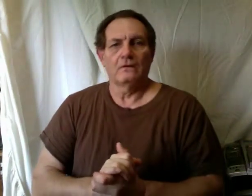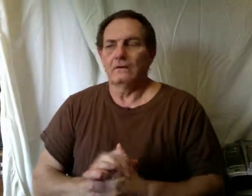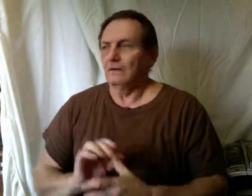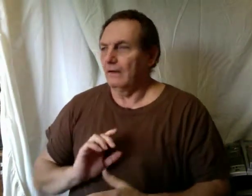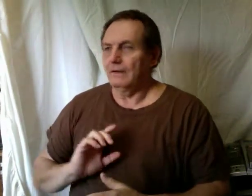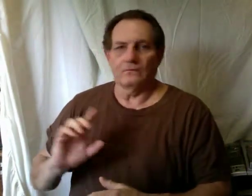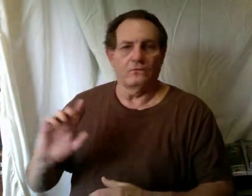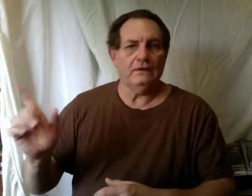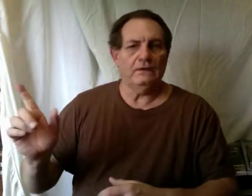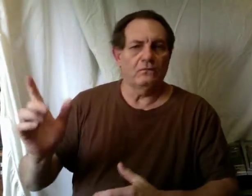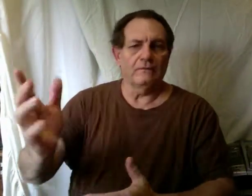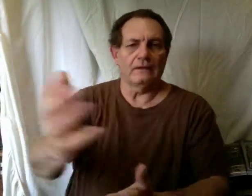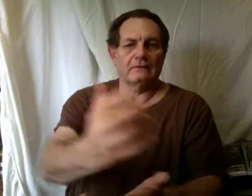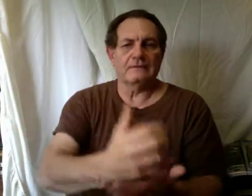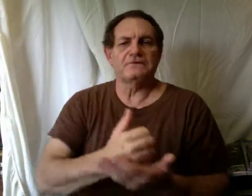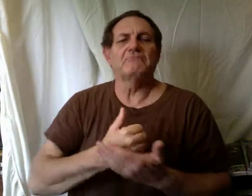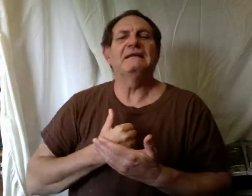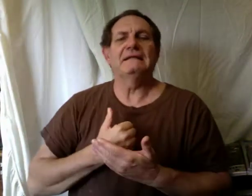And we will make lots of rain.